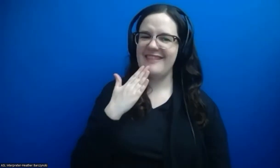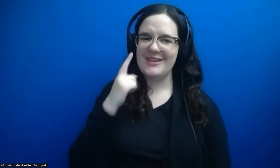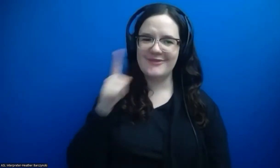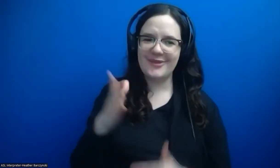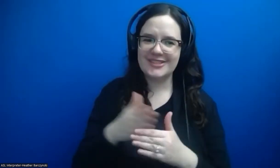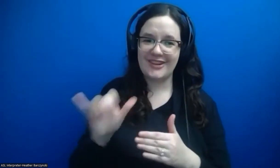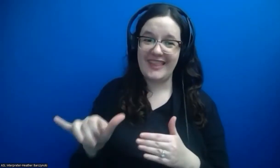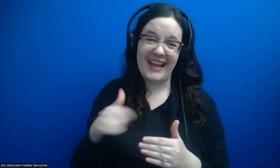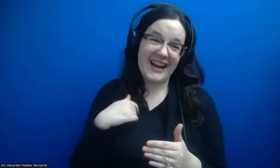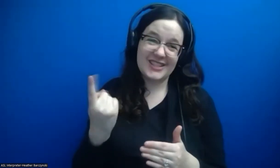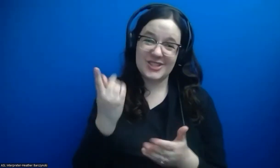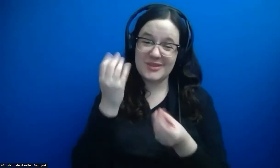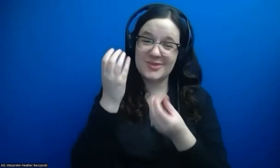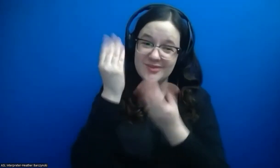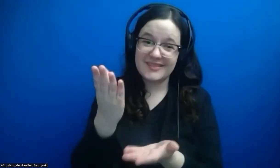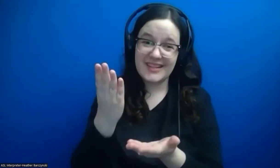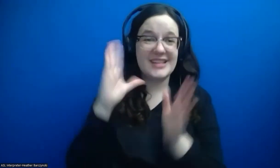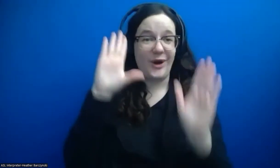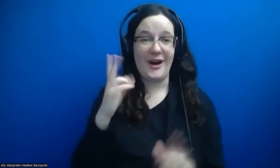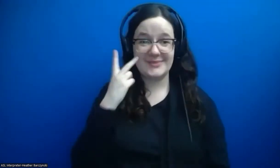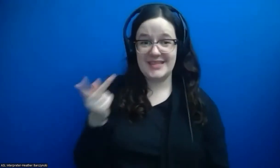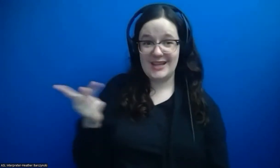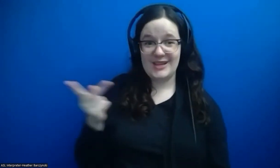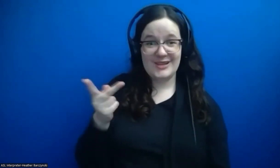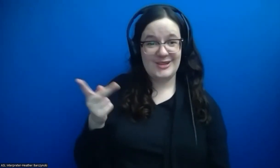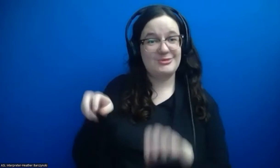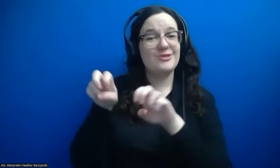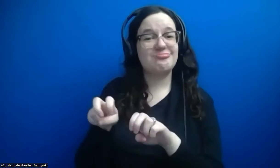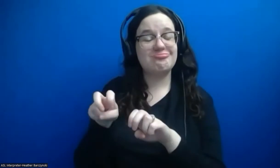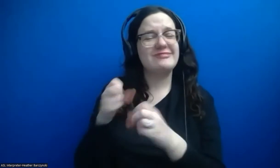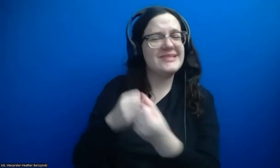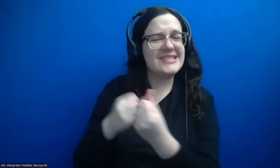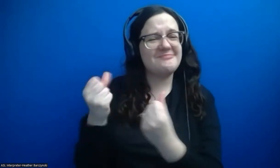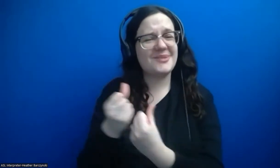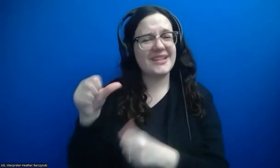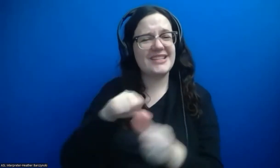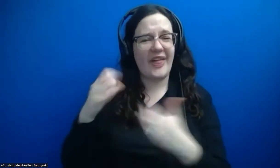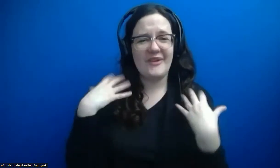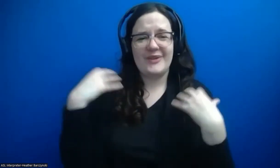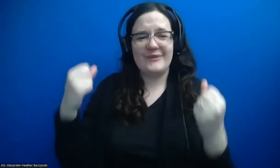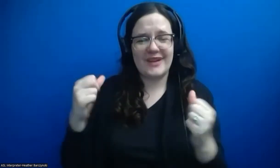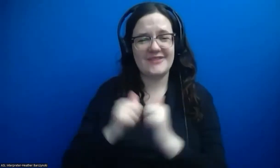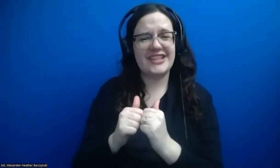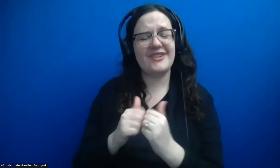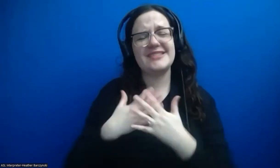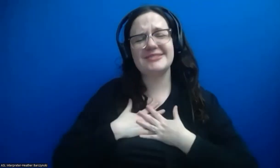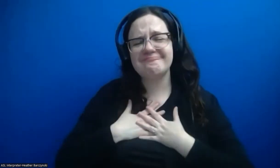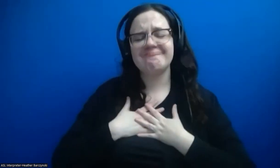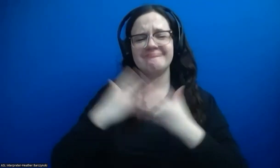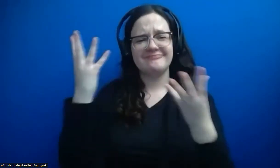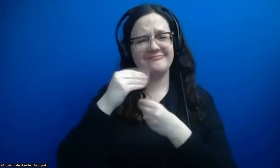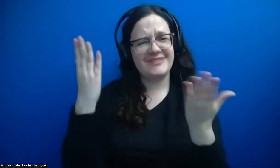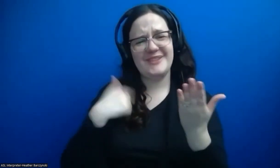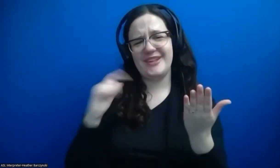two sitting next to one another, mutually supporting each other in recovery together. It's just amazing. It's beautiful. I just had to say